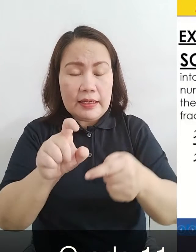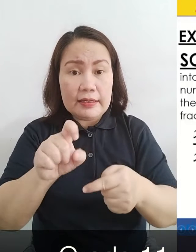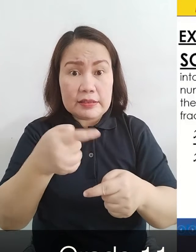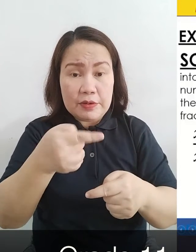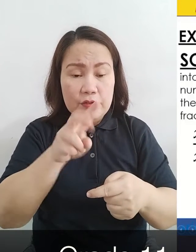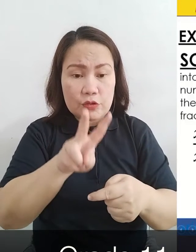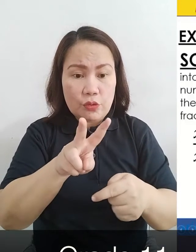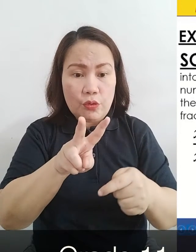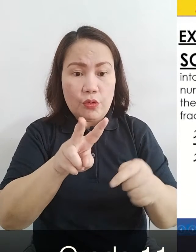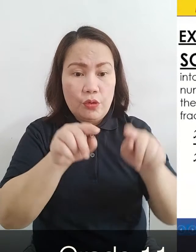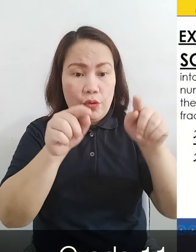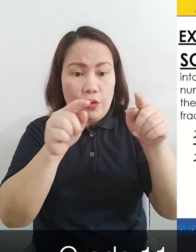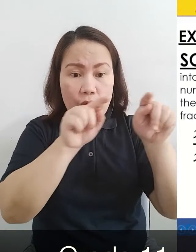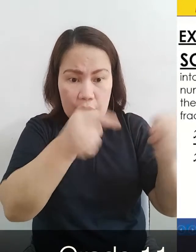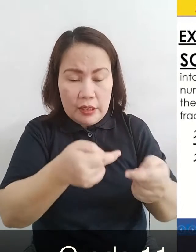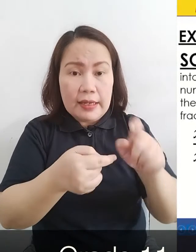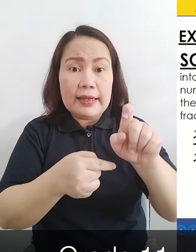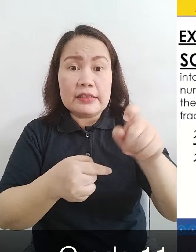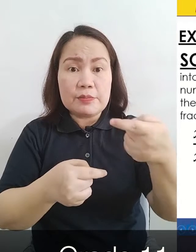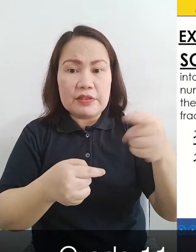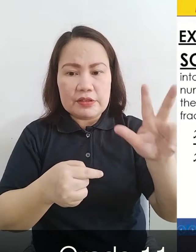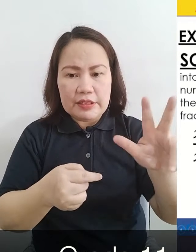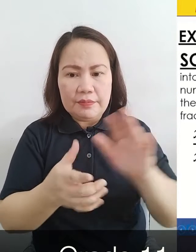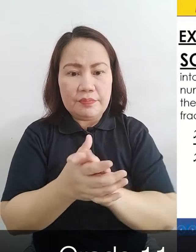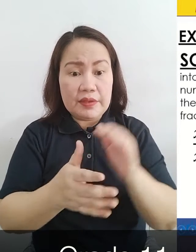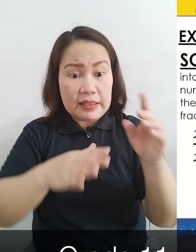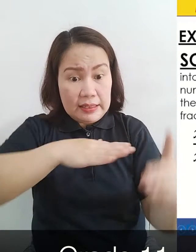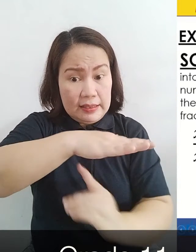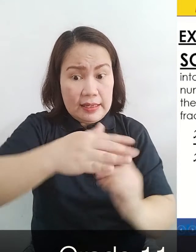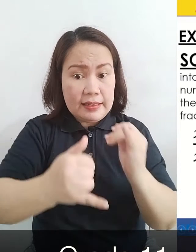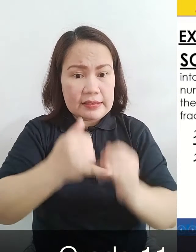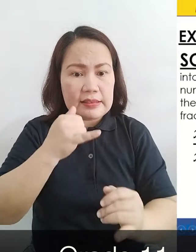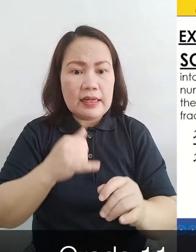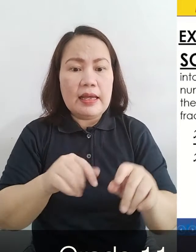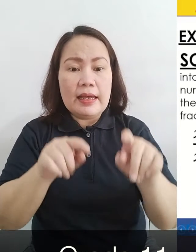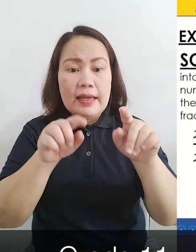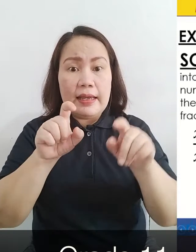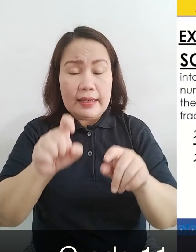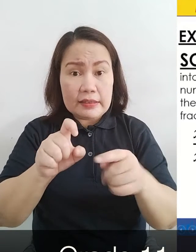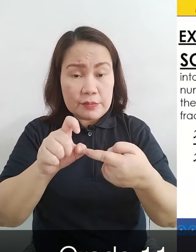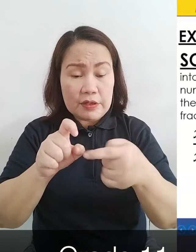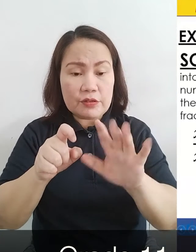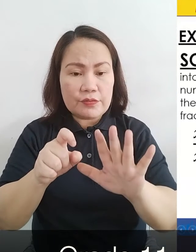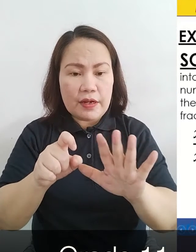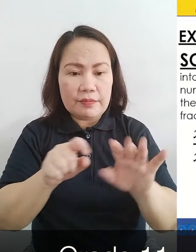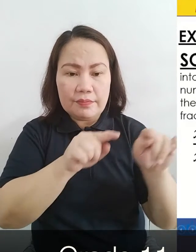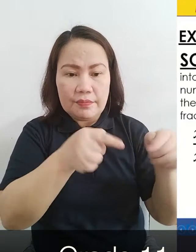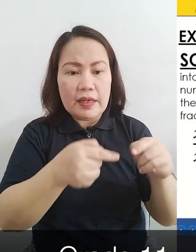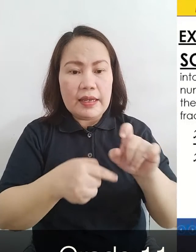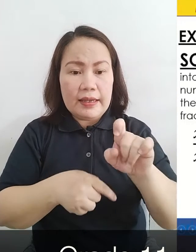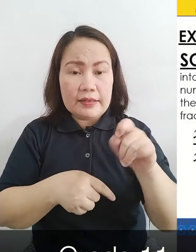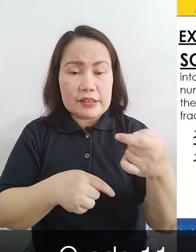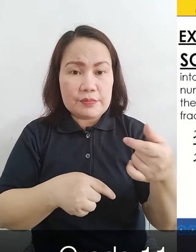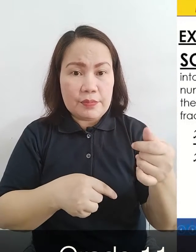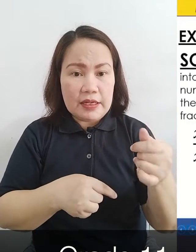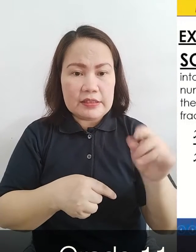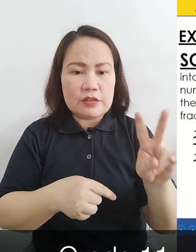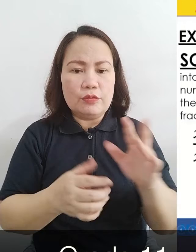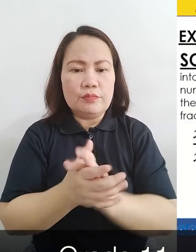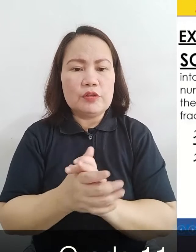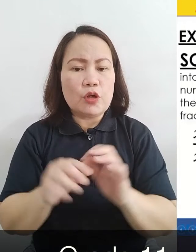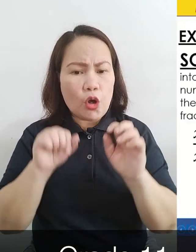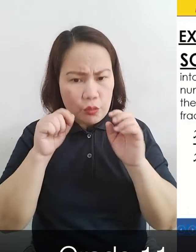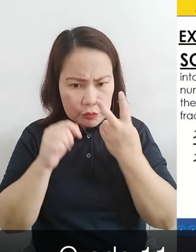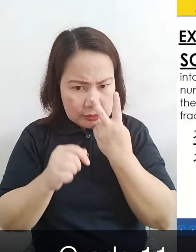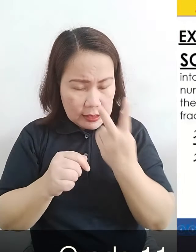3x minus 10, yung factor niyan is x minus 5 times x plus 2. So, makikita nyo, pwede